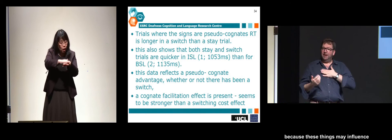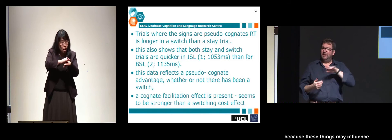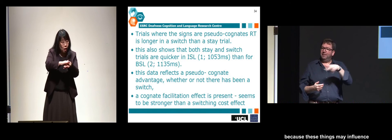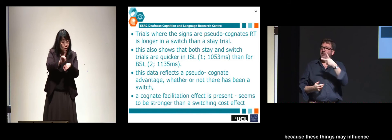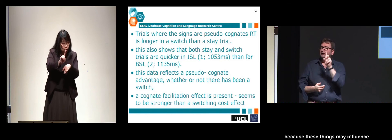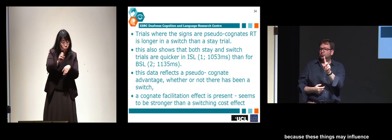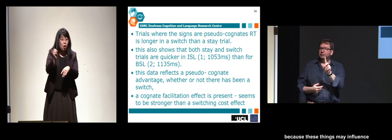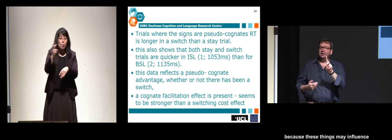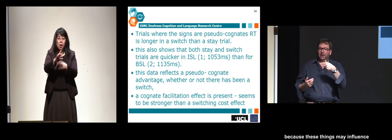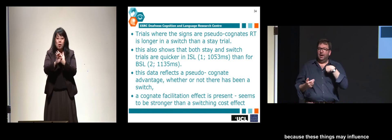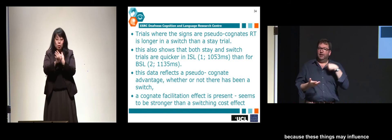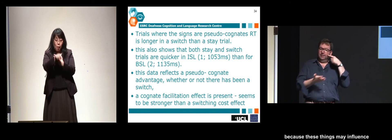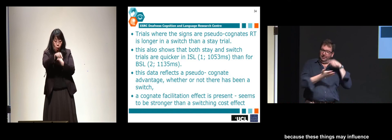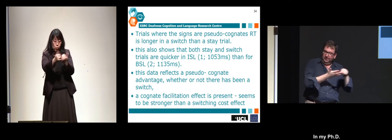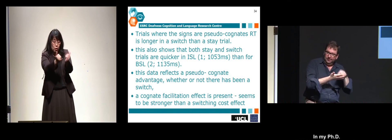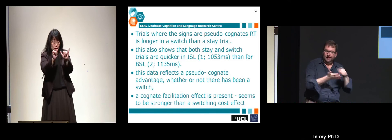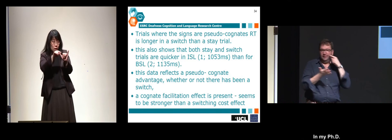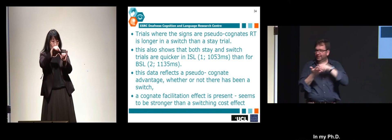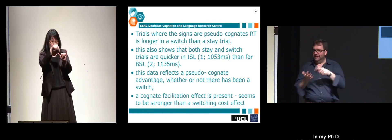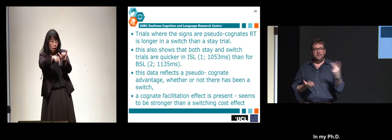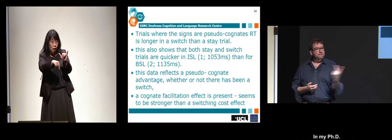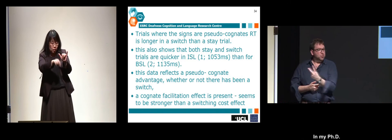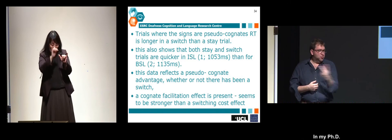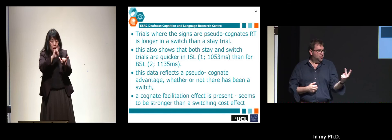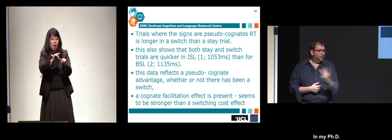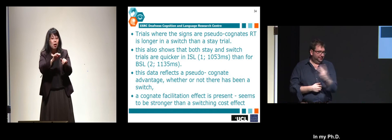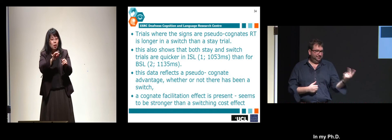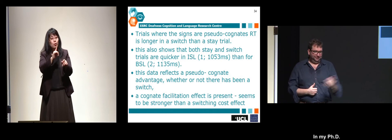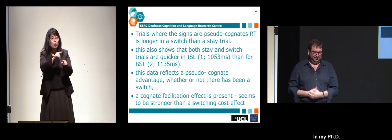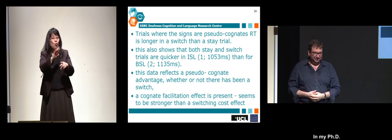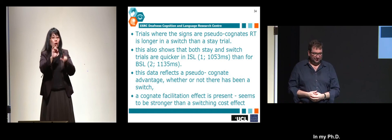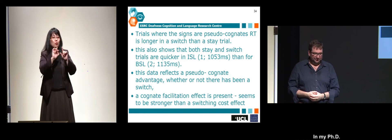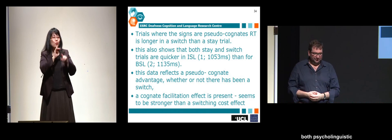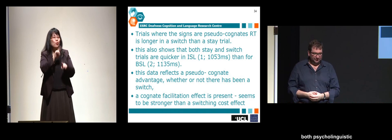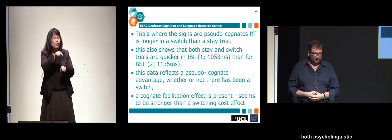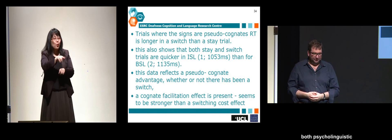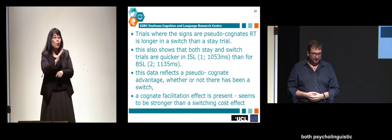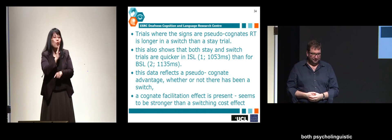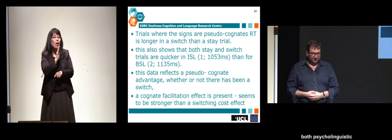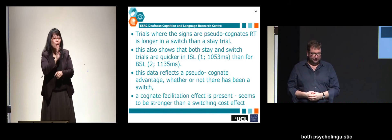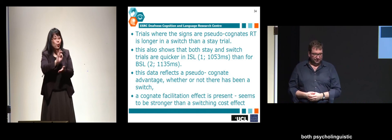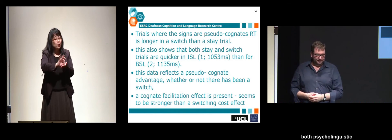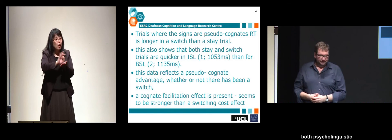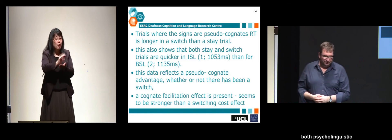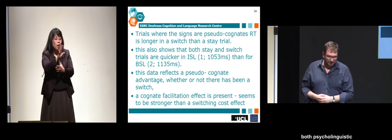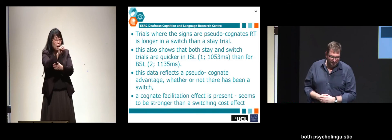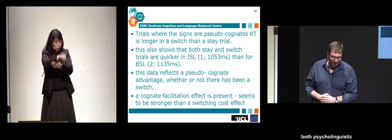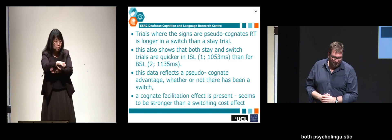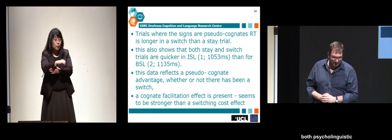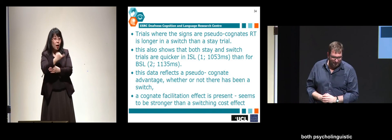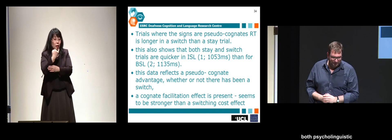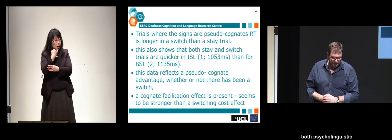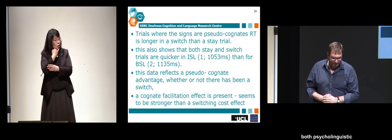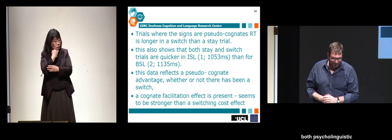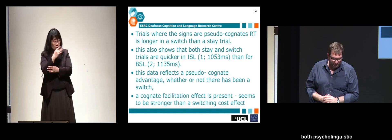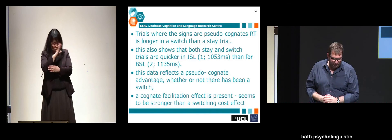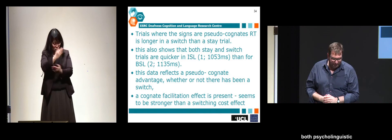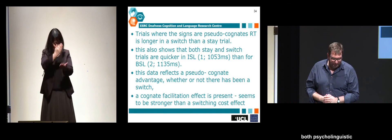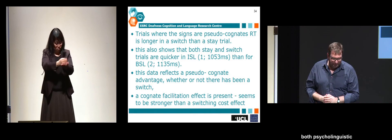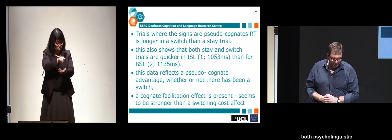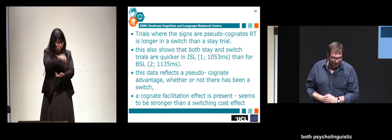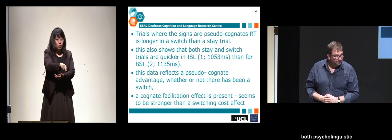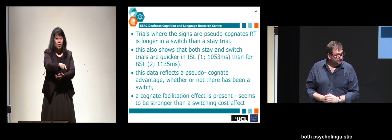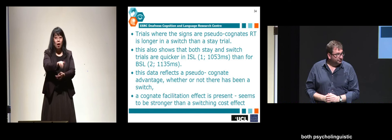languages. In my PhD, I did that sort of research, both psycholinguistic and sociolinguistic.